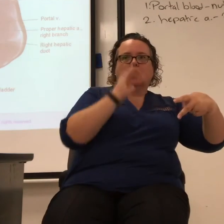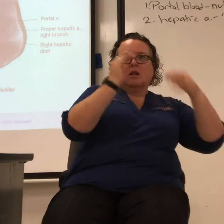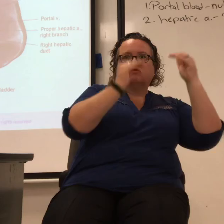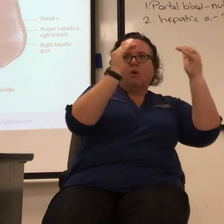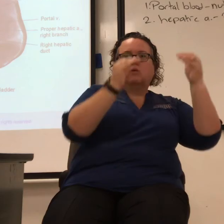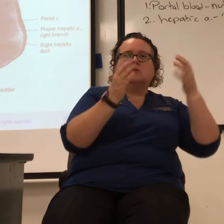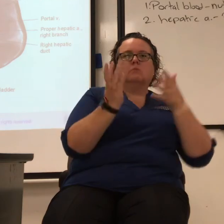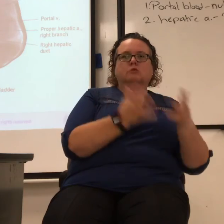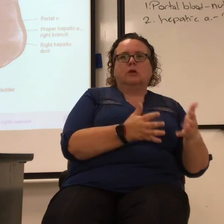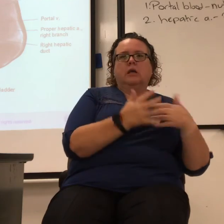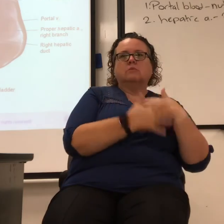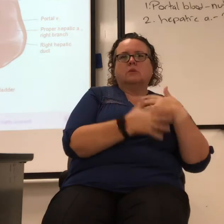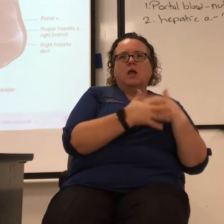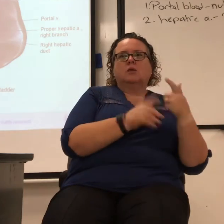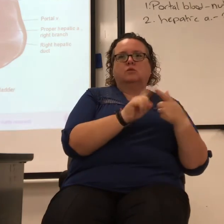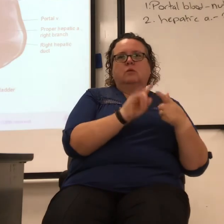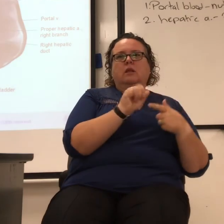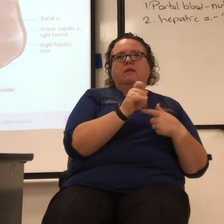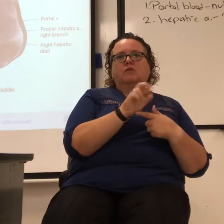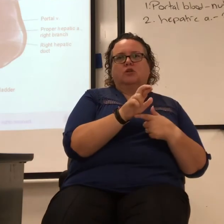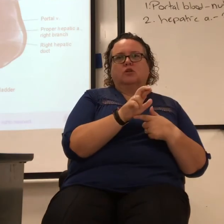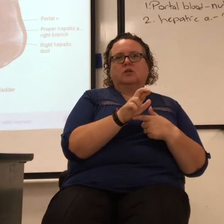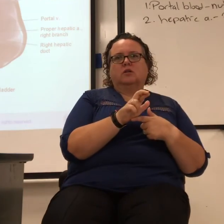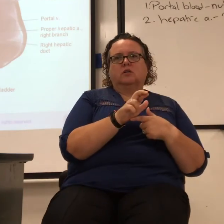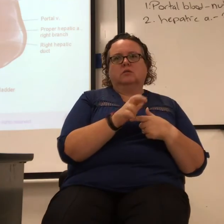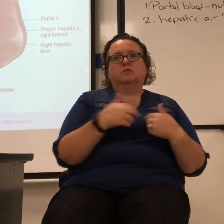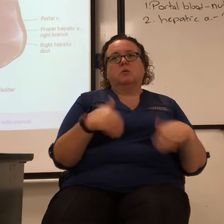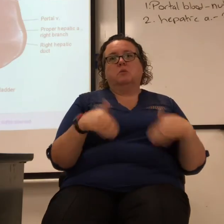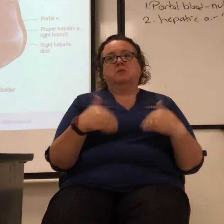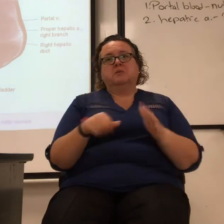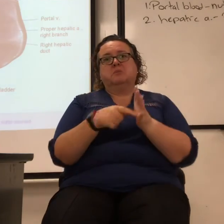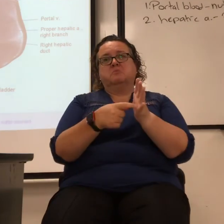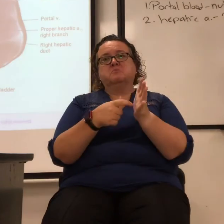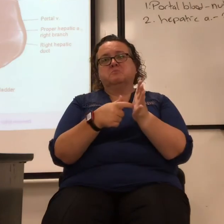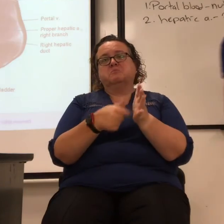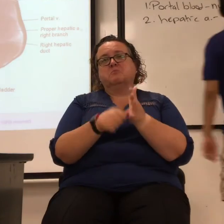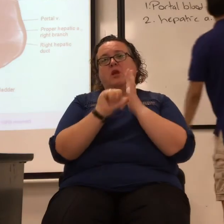to the liver. Okay.